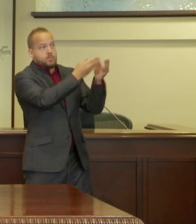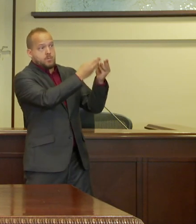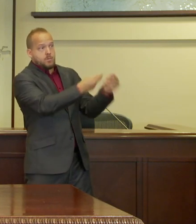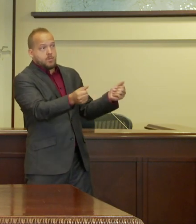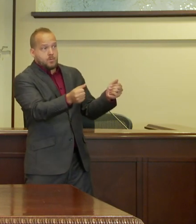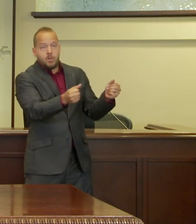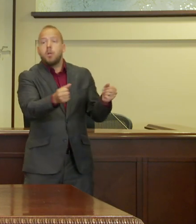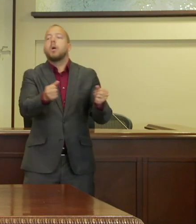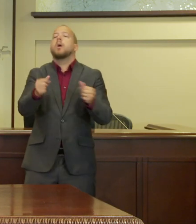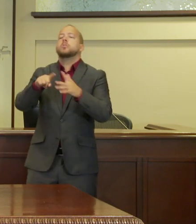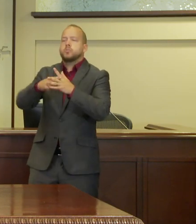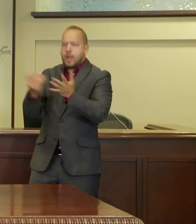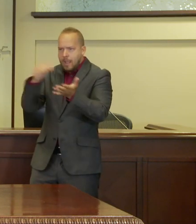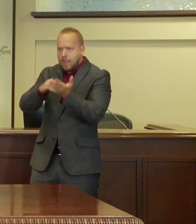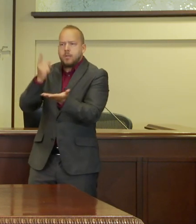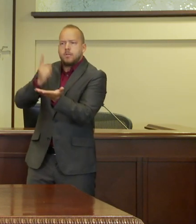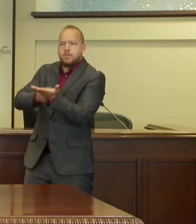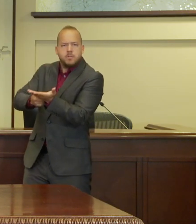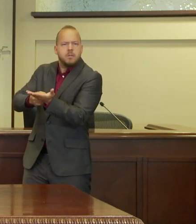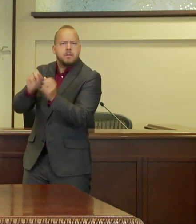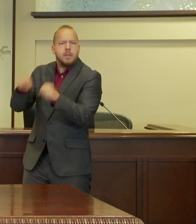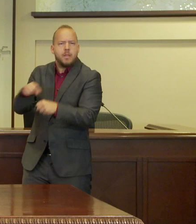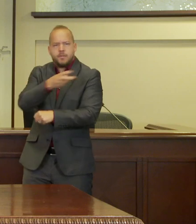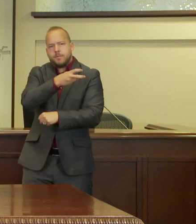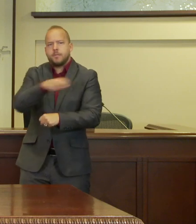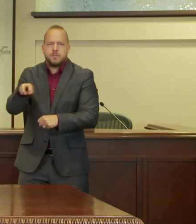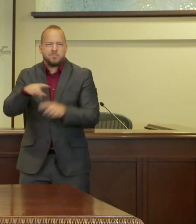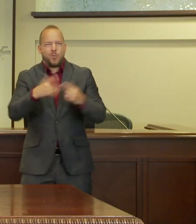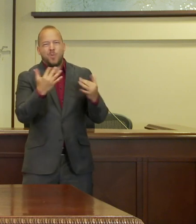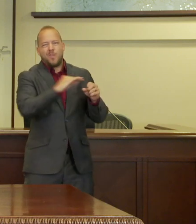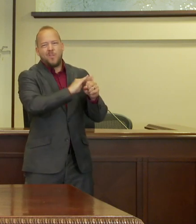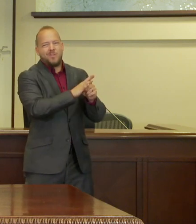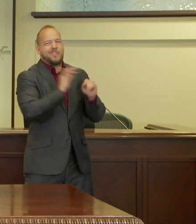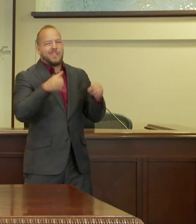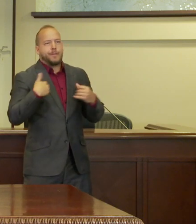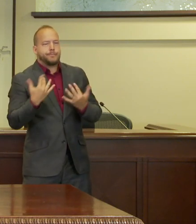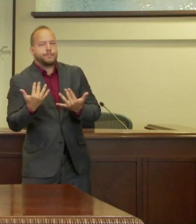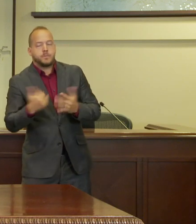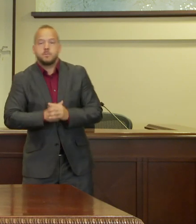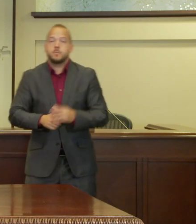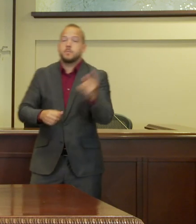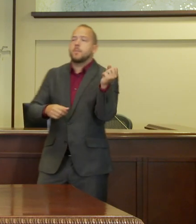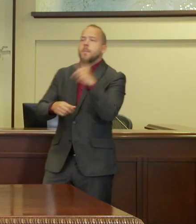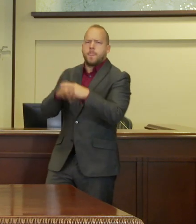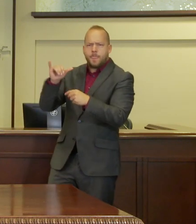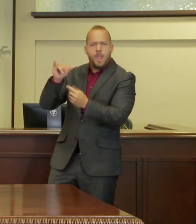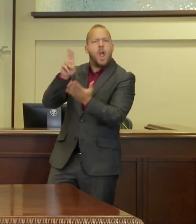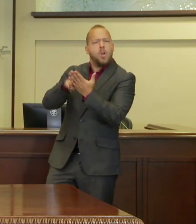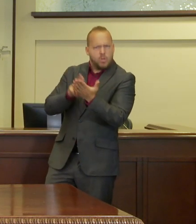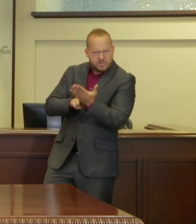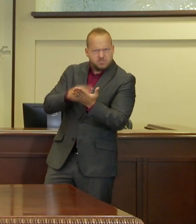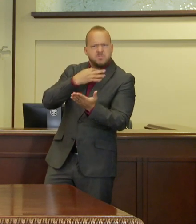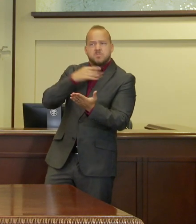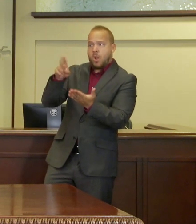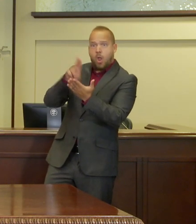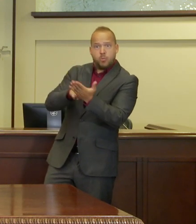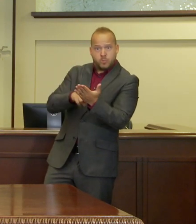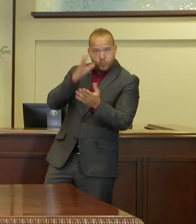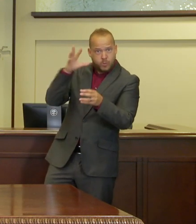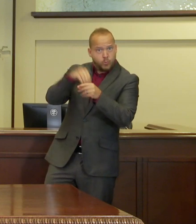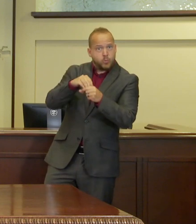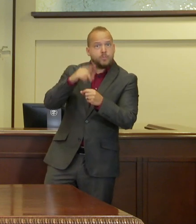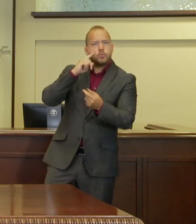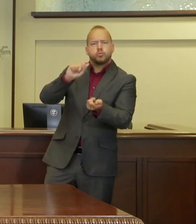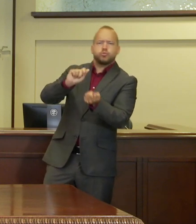And so on the last part of the question is, will the new contract, when it eventually is gotten around to, include changes that increase police accountability, such